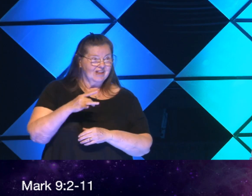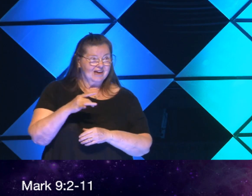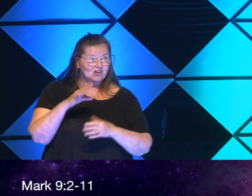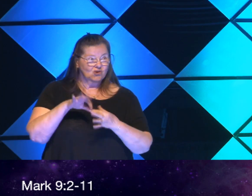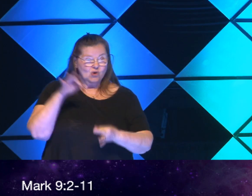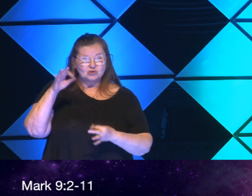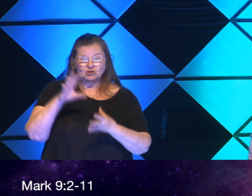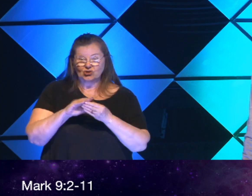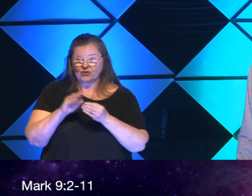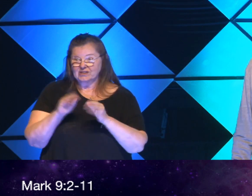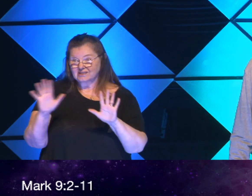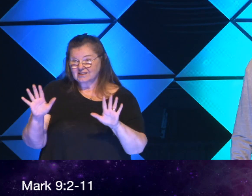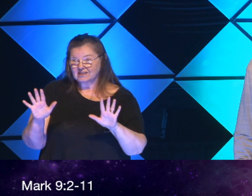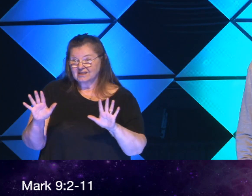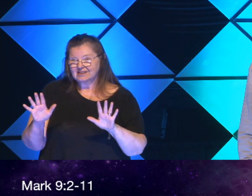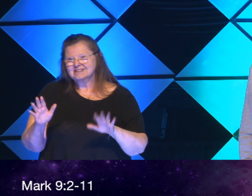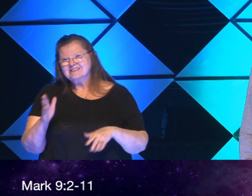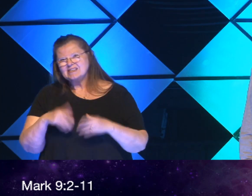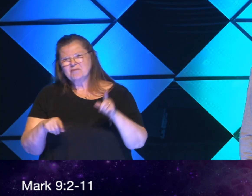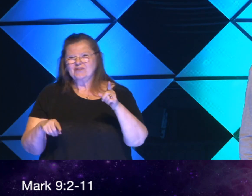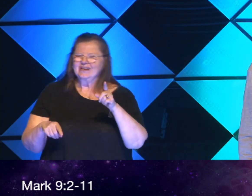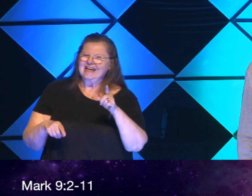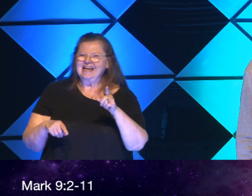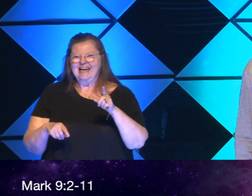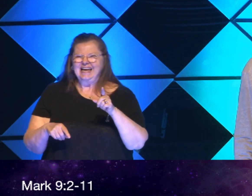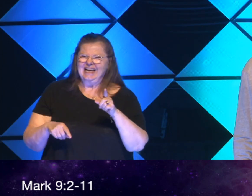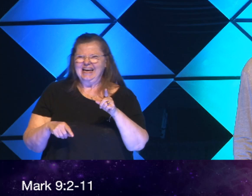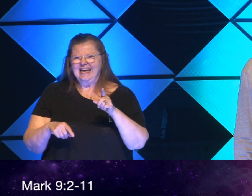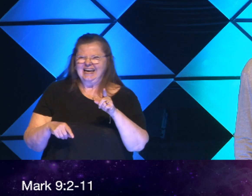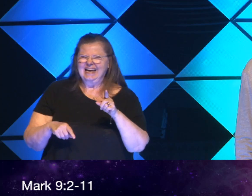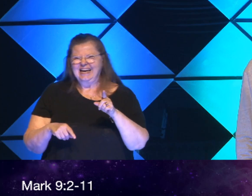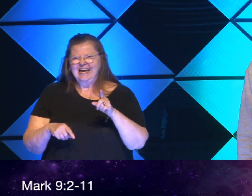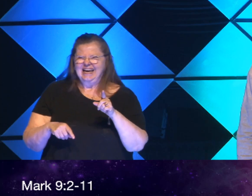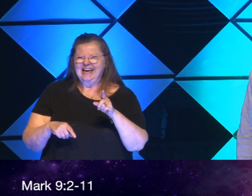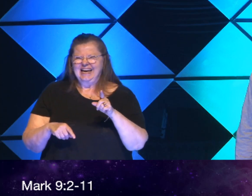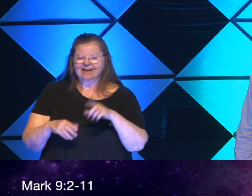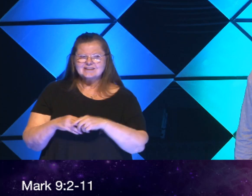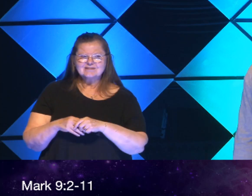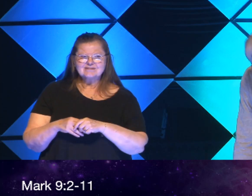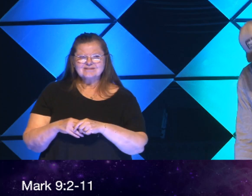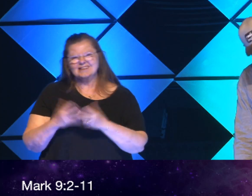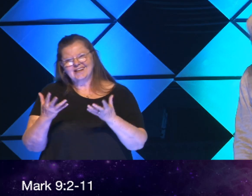stories? Some of you are like, I do not think I'm ever coming back. He just said...